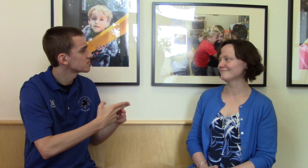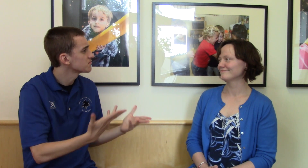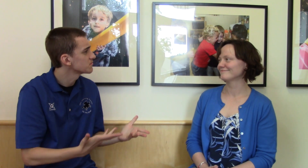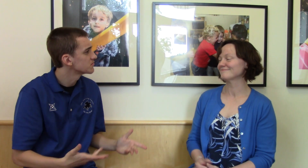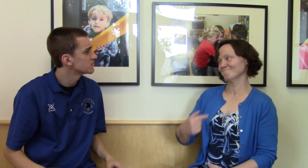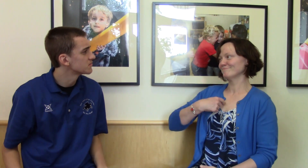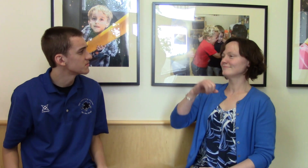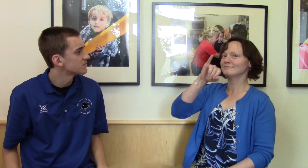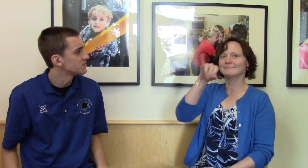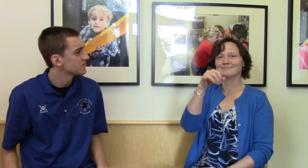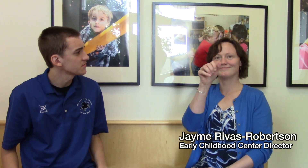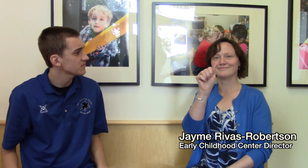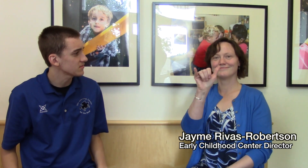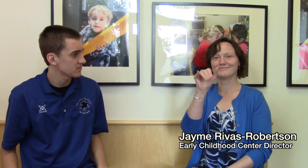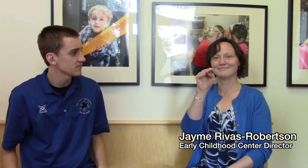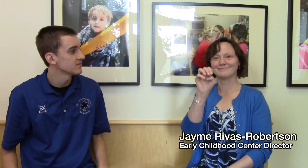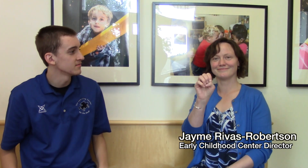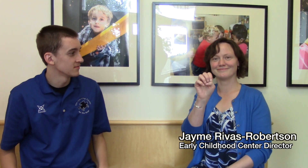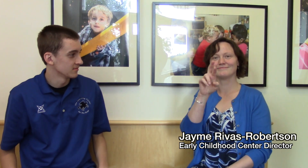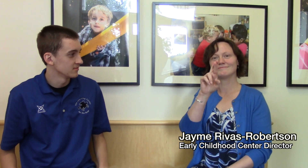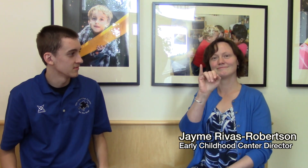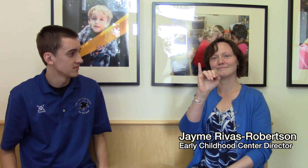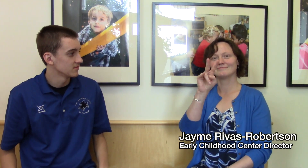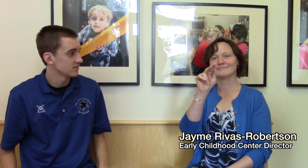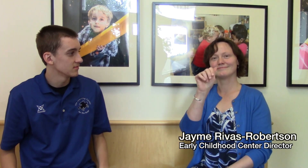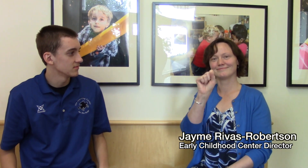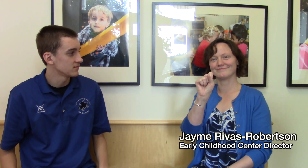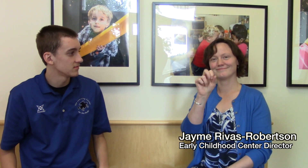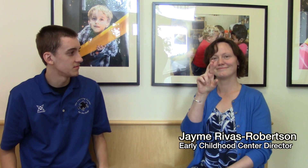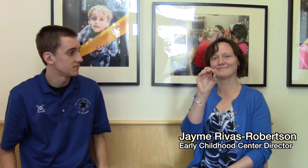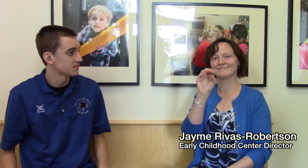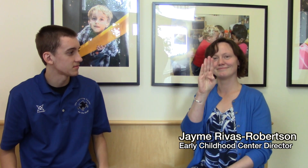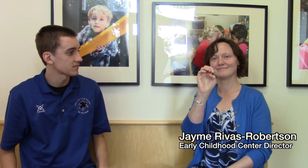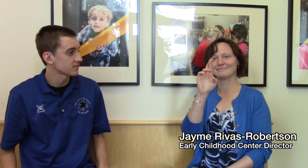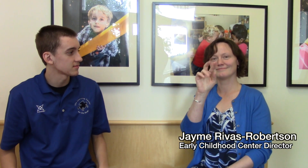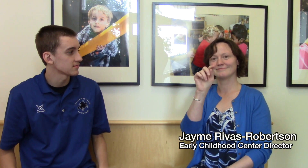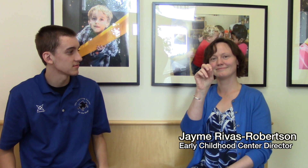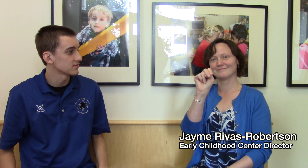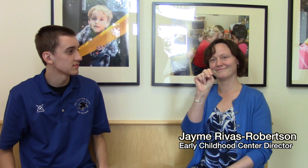at the Learning Center and you can introduce yourself. Hi, I'm Jamie Rivas Robertson.